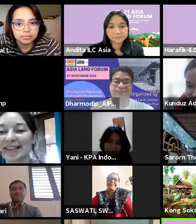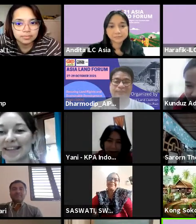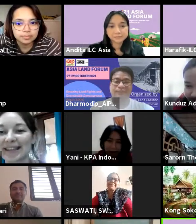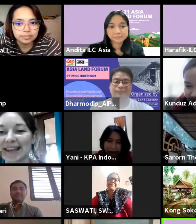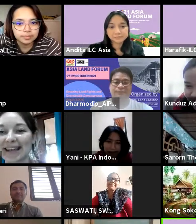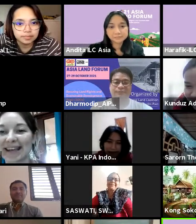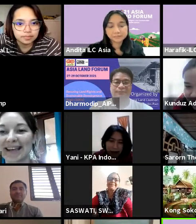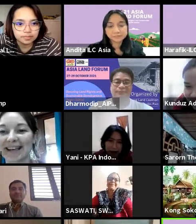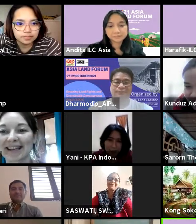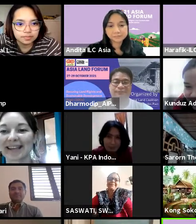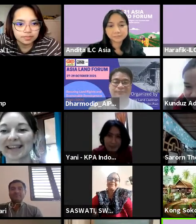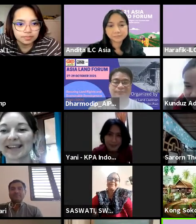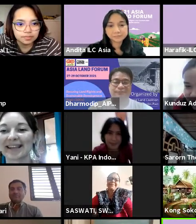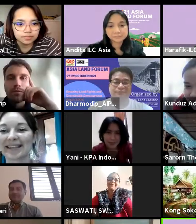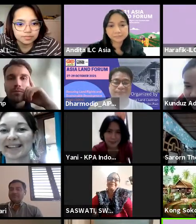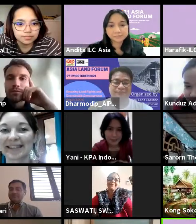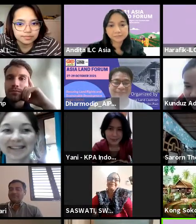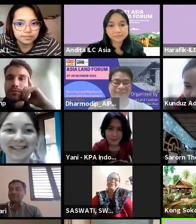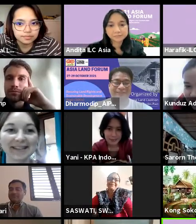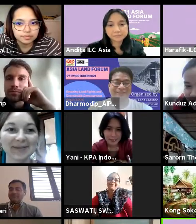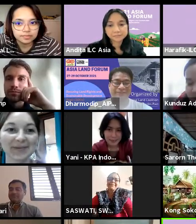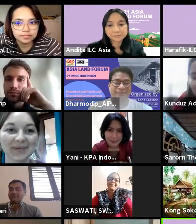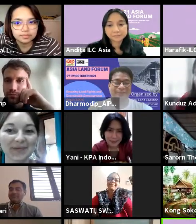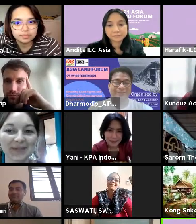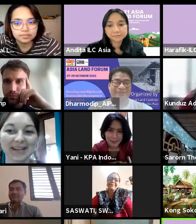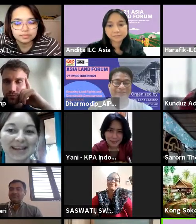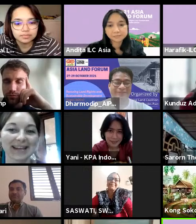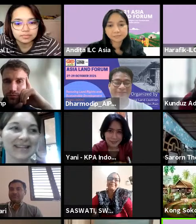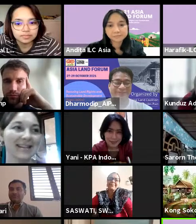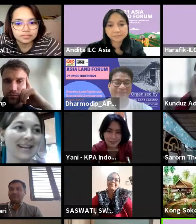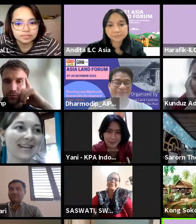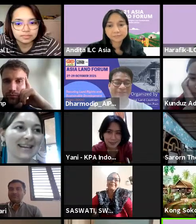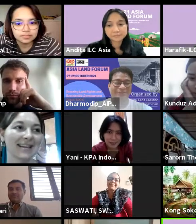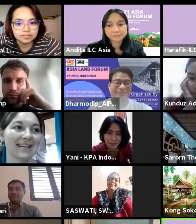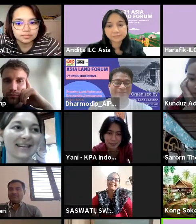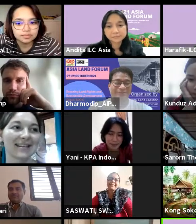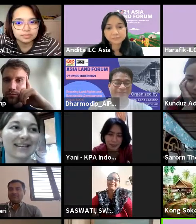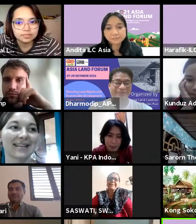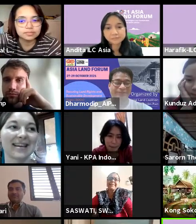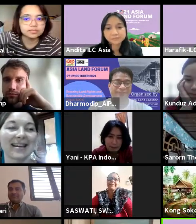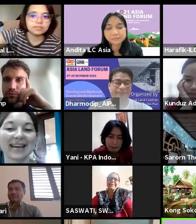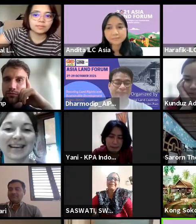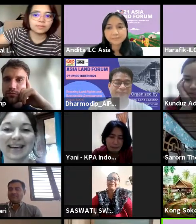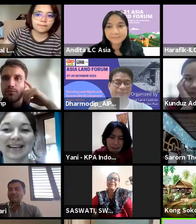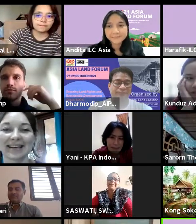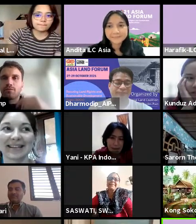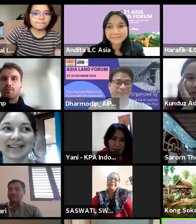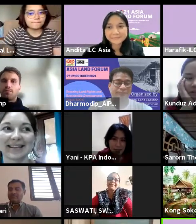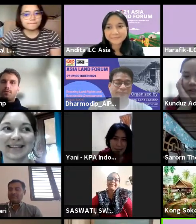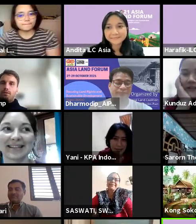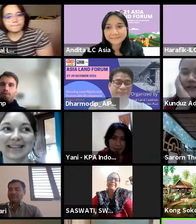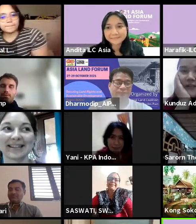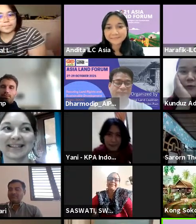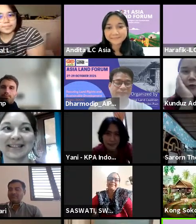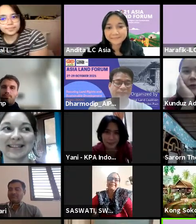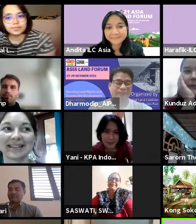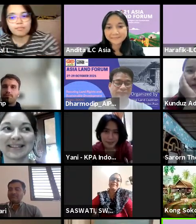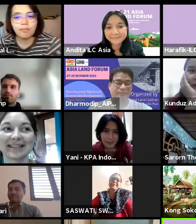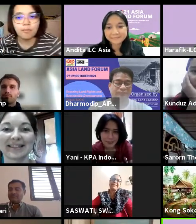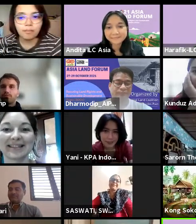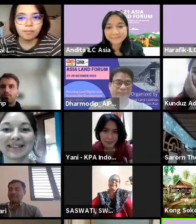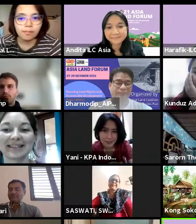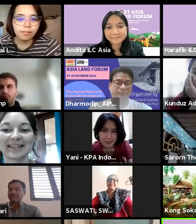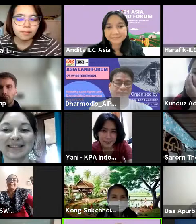years. And we hope that we will come with the next steering committee also, who will be strongly committed